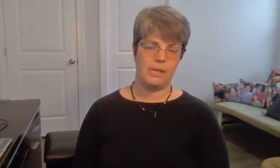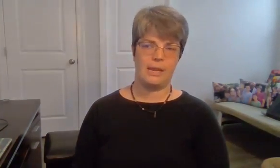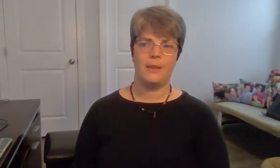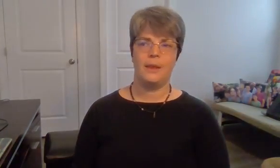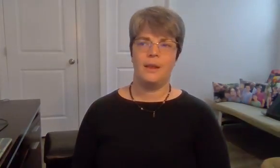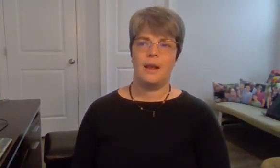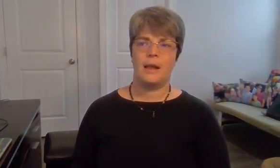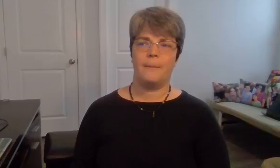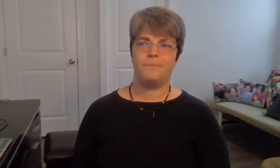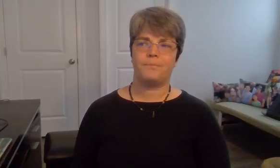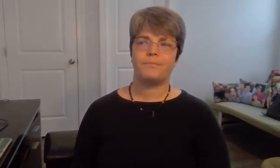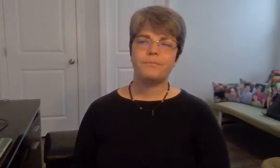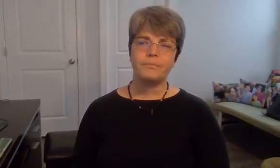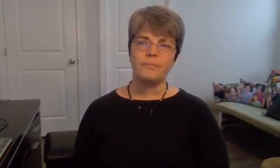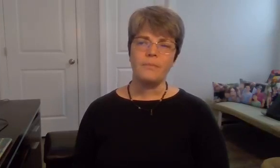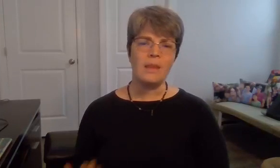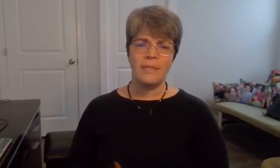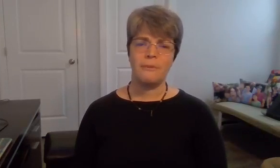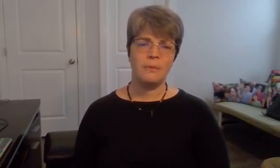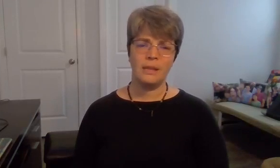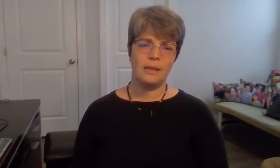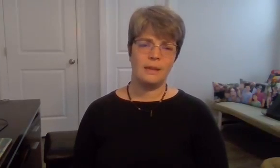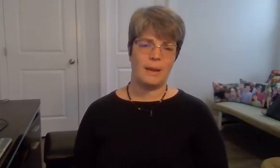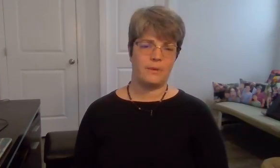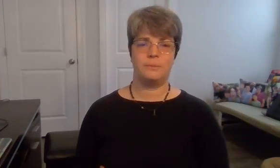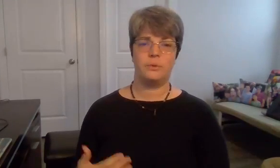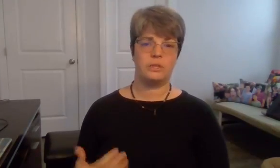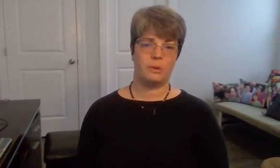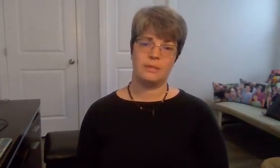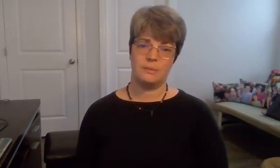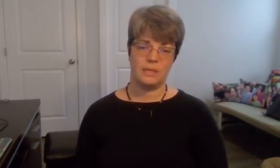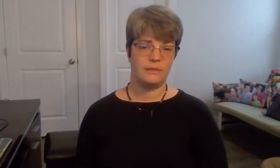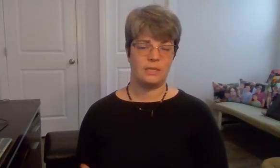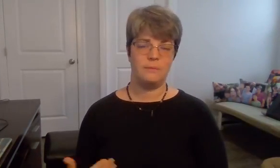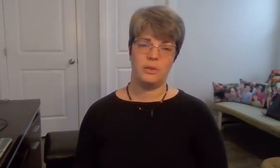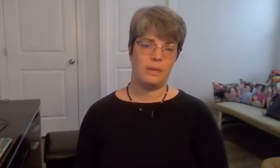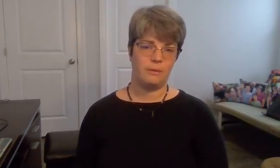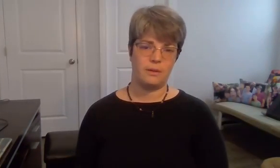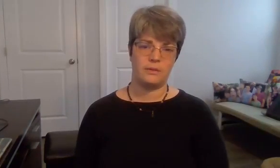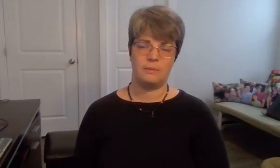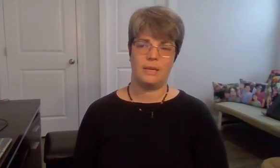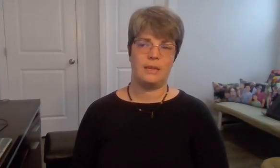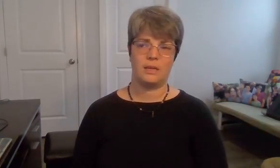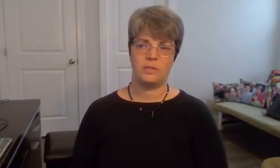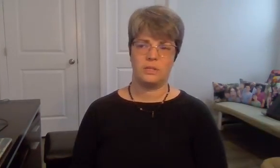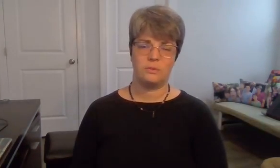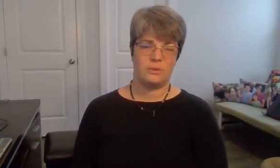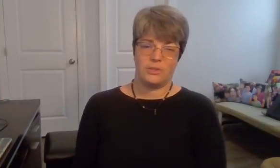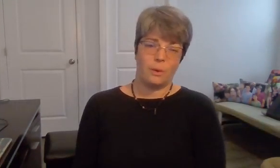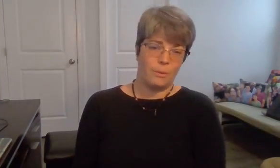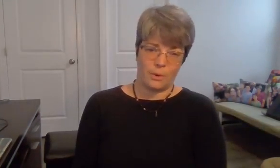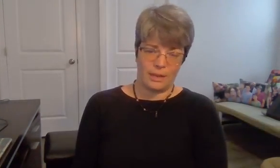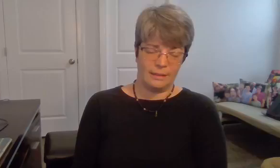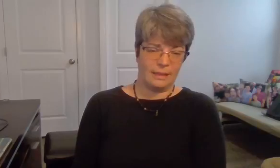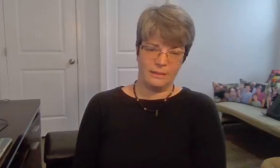communicate. And that really empowers them to express themselves and communicate with others and make connections, which is so important in life,